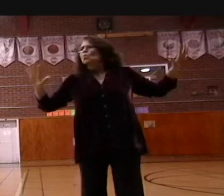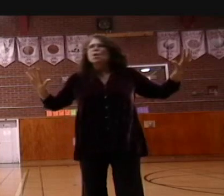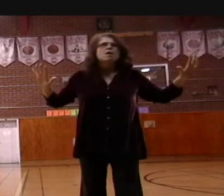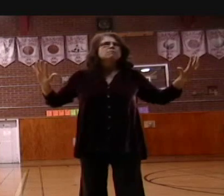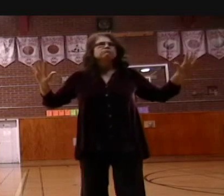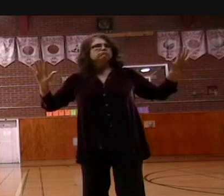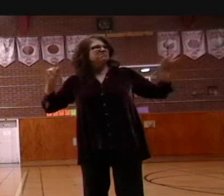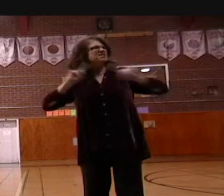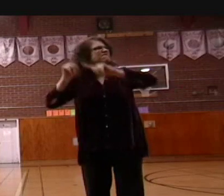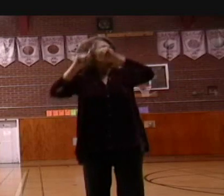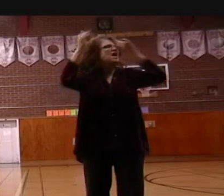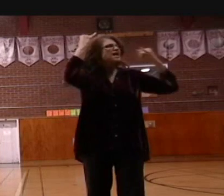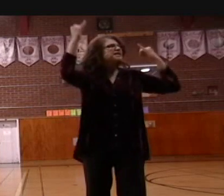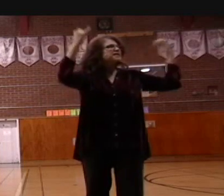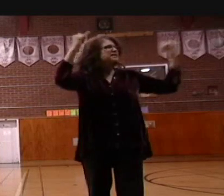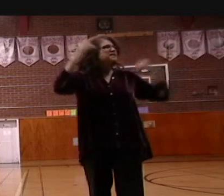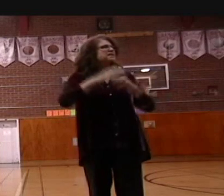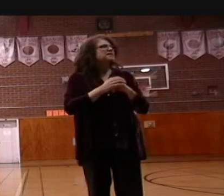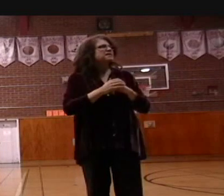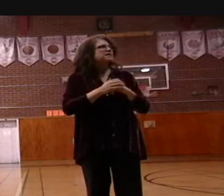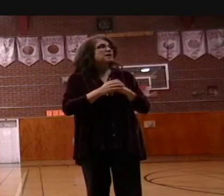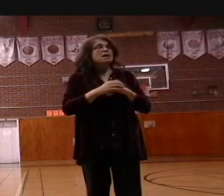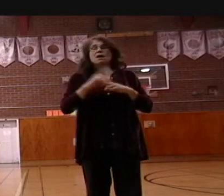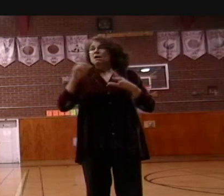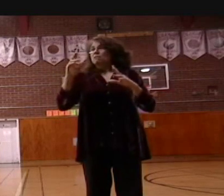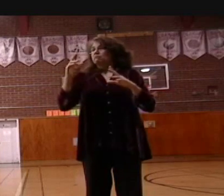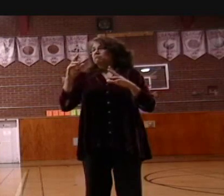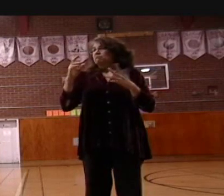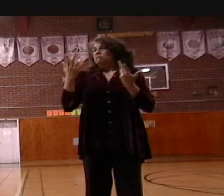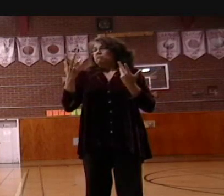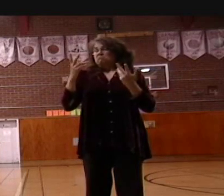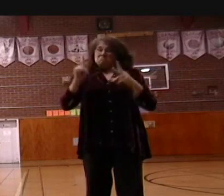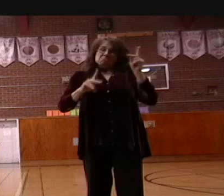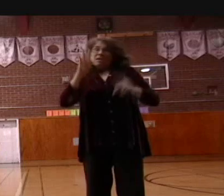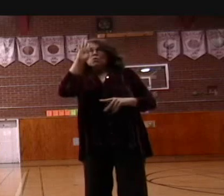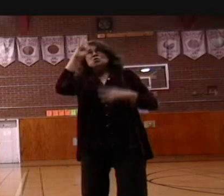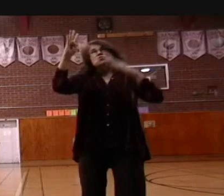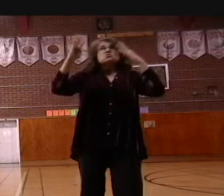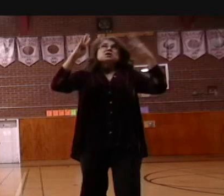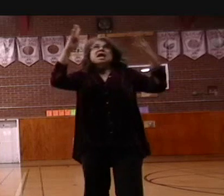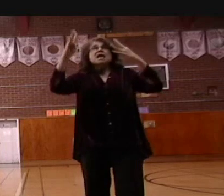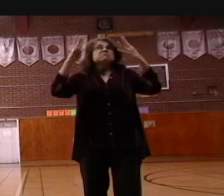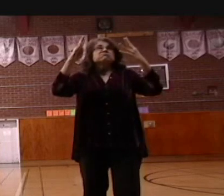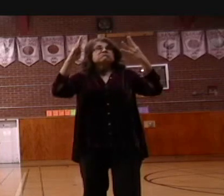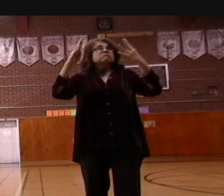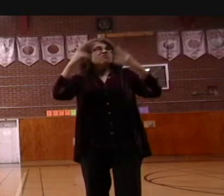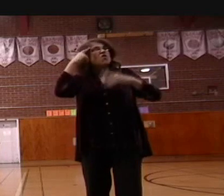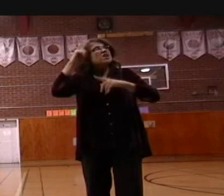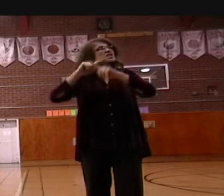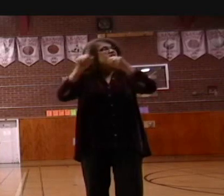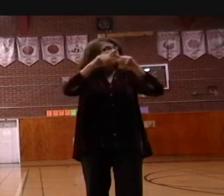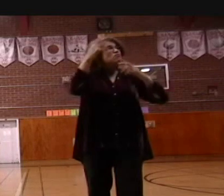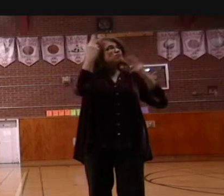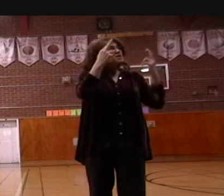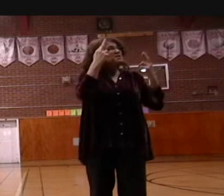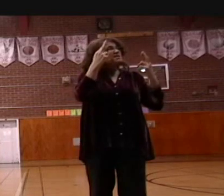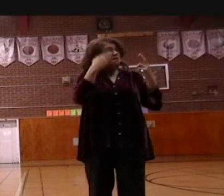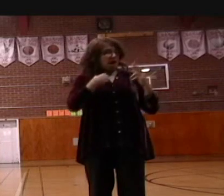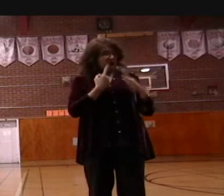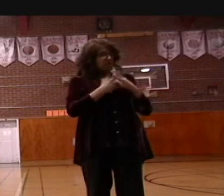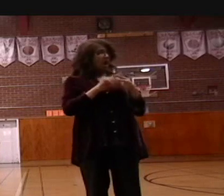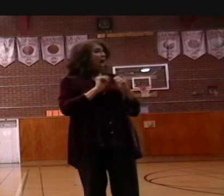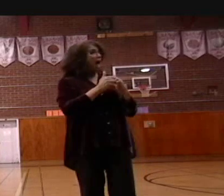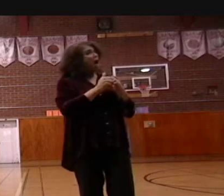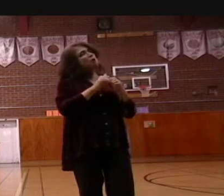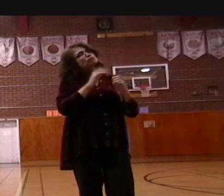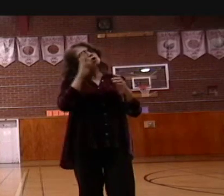People create products and services for many reasons. I initially made pencil bugs for a fun product to sell at Craft Bear. Other